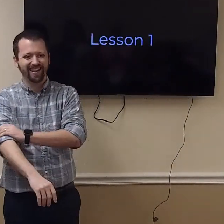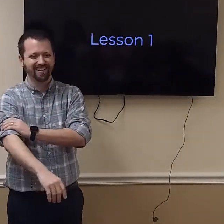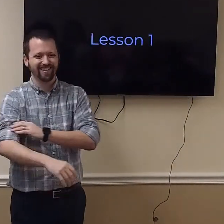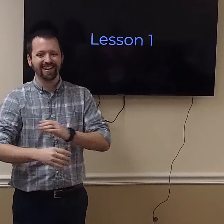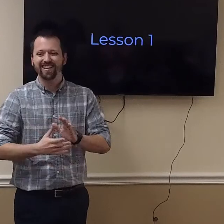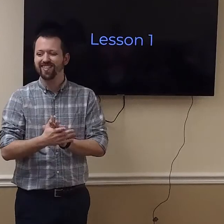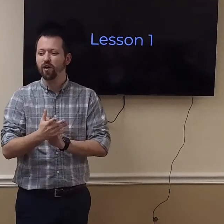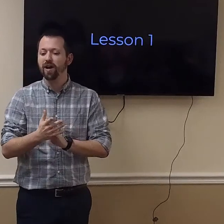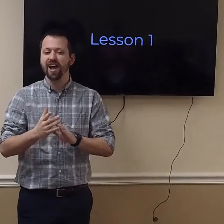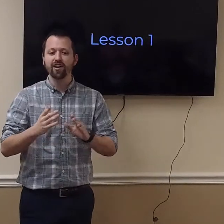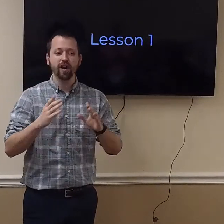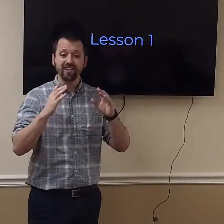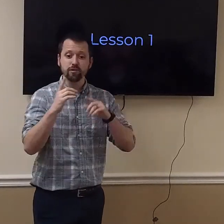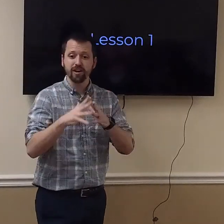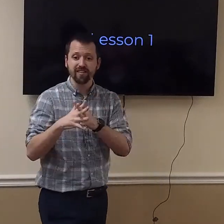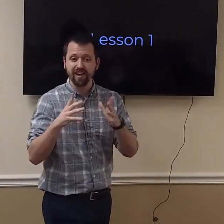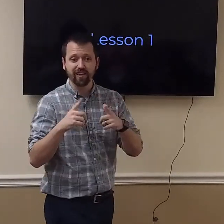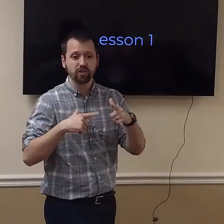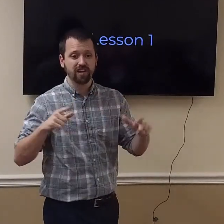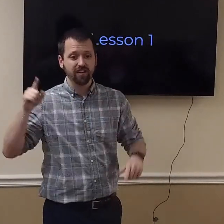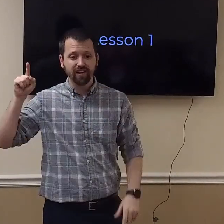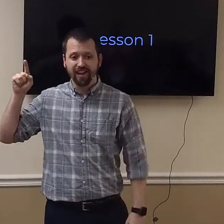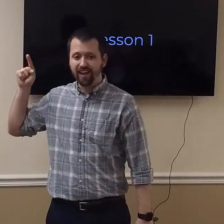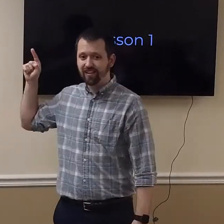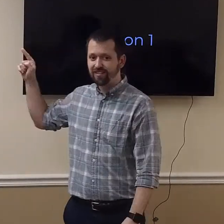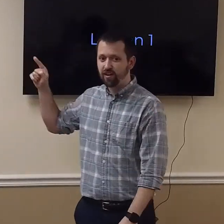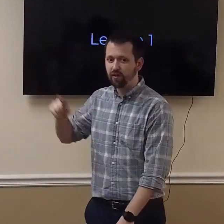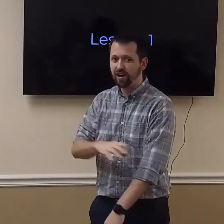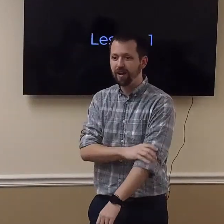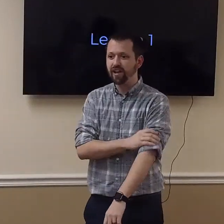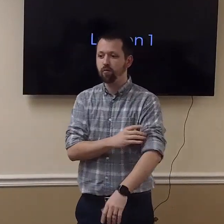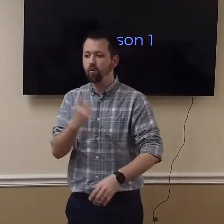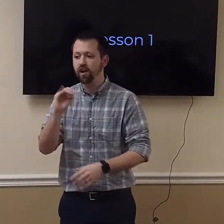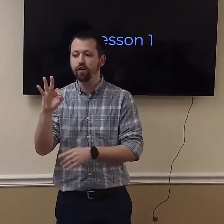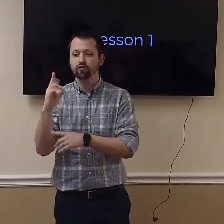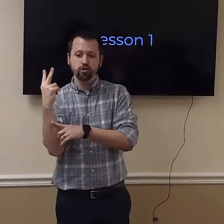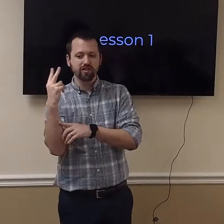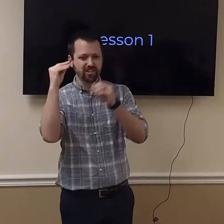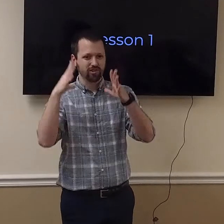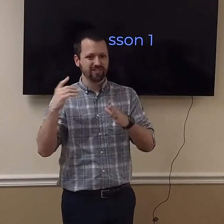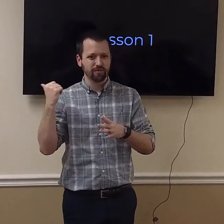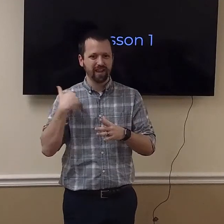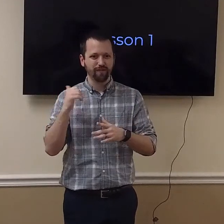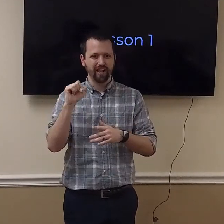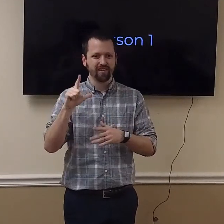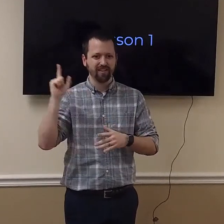Yes. So, but I teach American Sign Language there, and I am one of two teachers we have for ASL